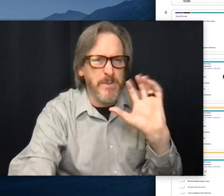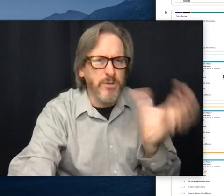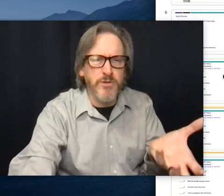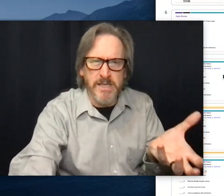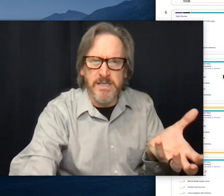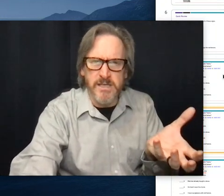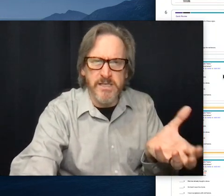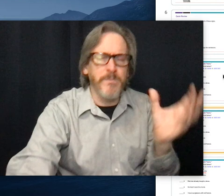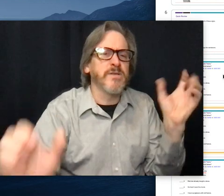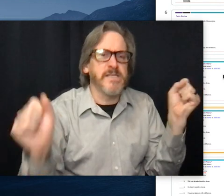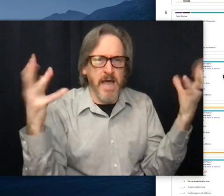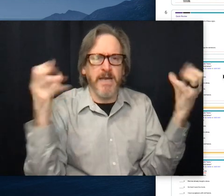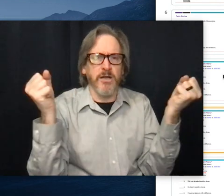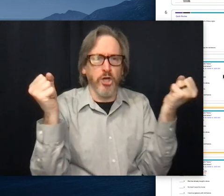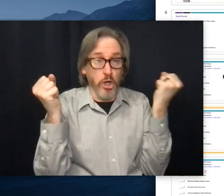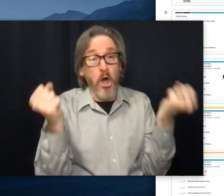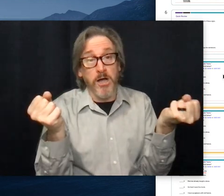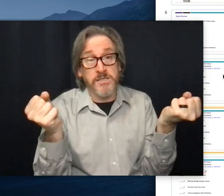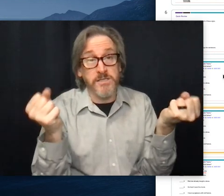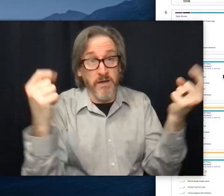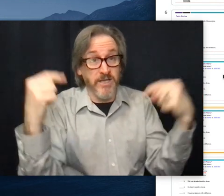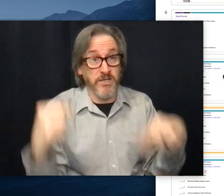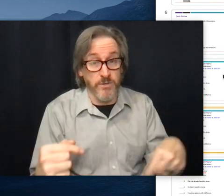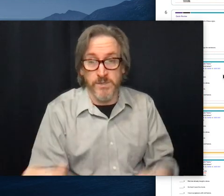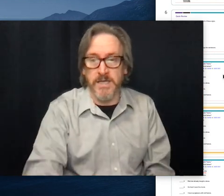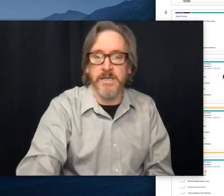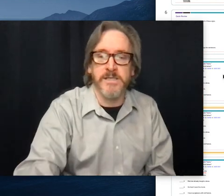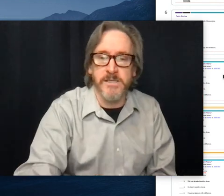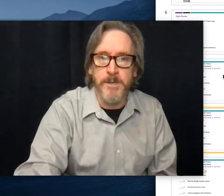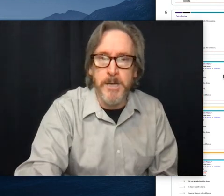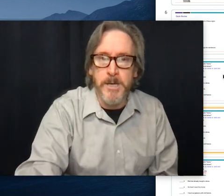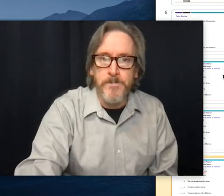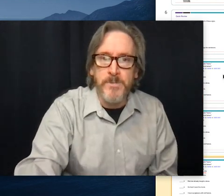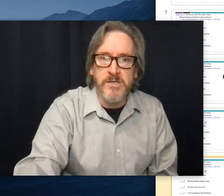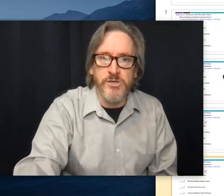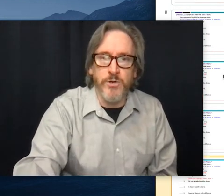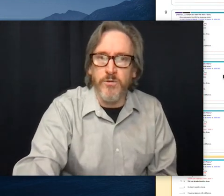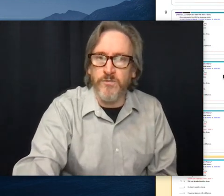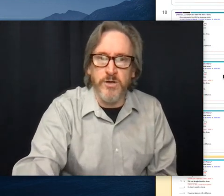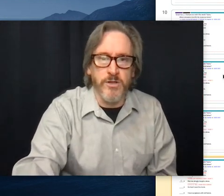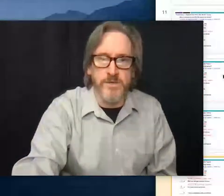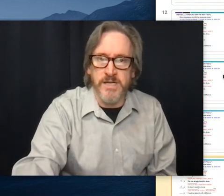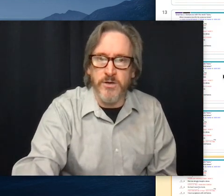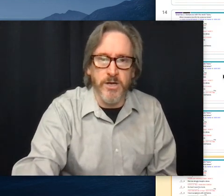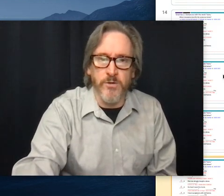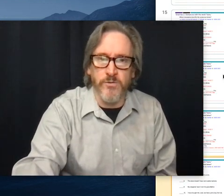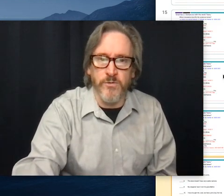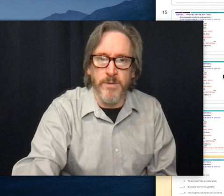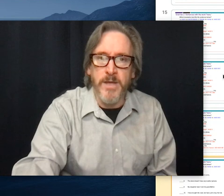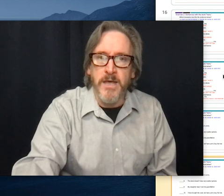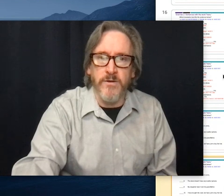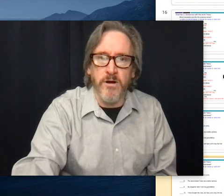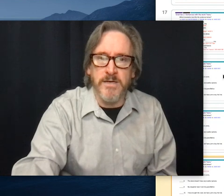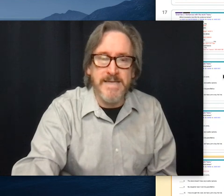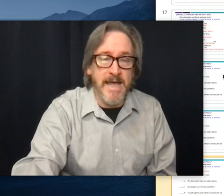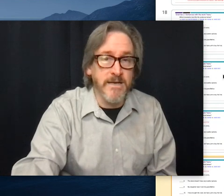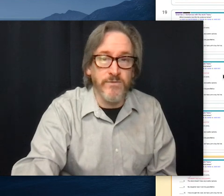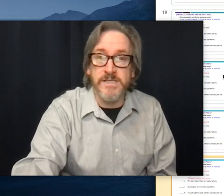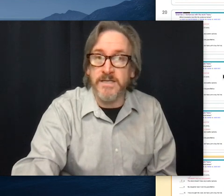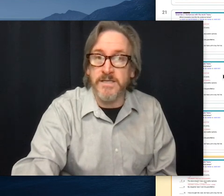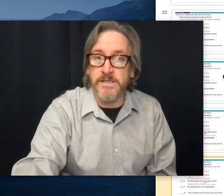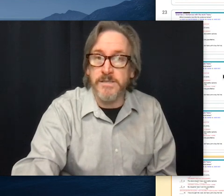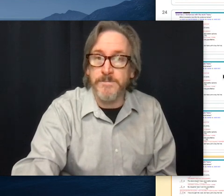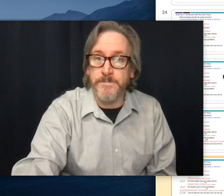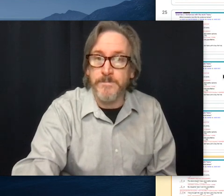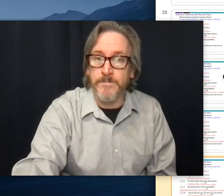a simple sign gloss of each of those sentences. So you can refer to those. I don't want to go through them. There are 10